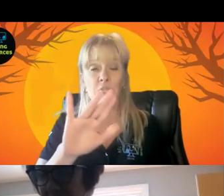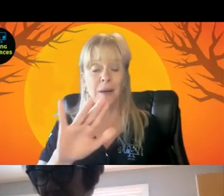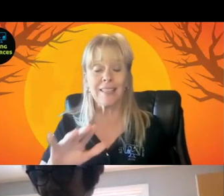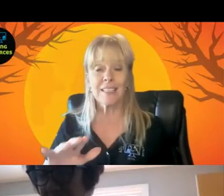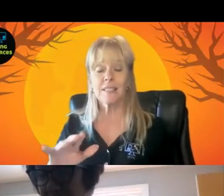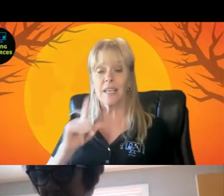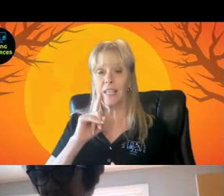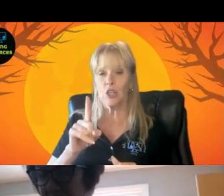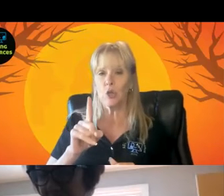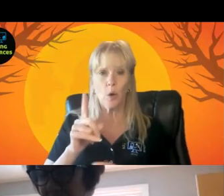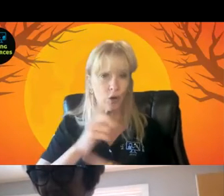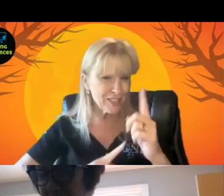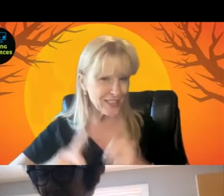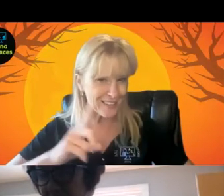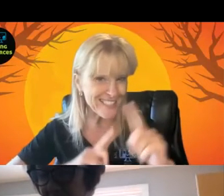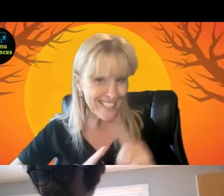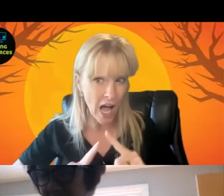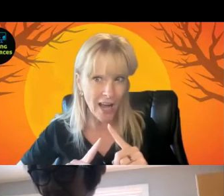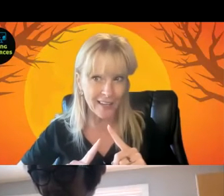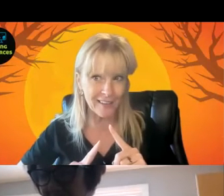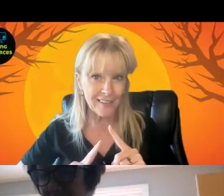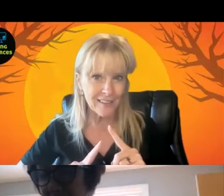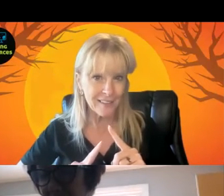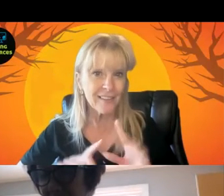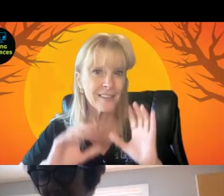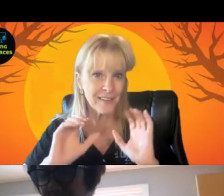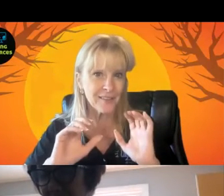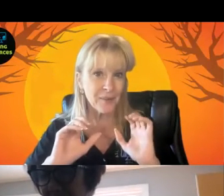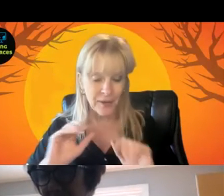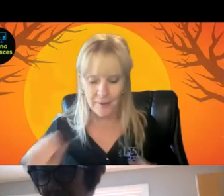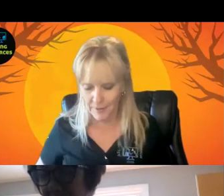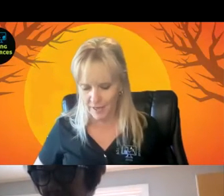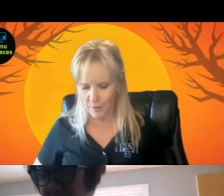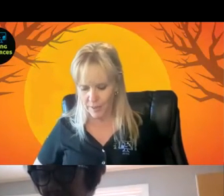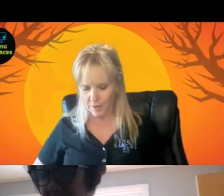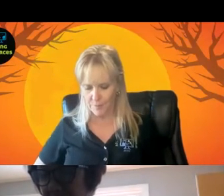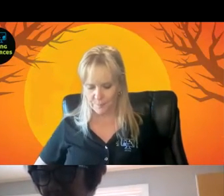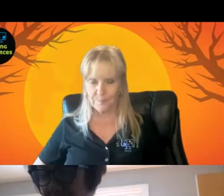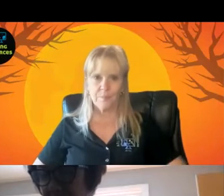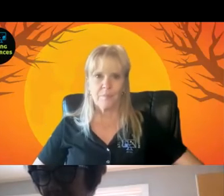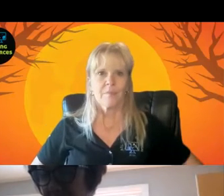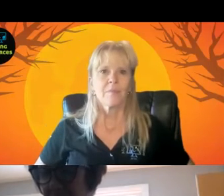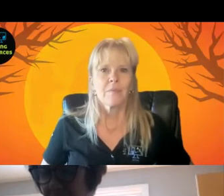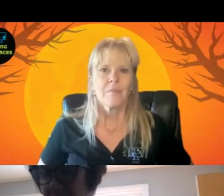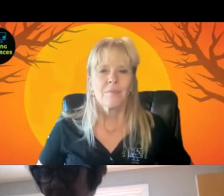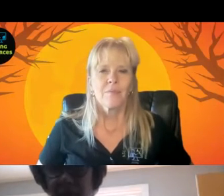going to finger spell this, and then you are going to now sign. Okay, here we go.